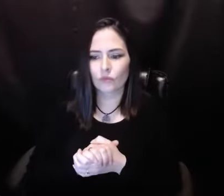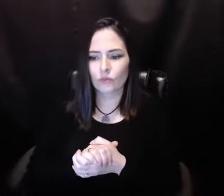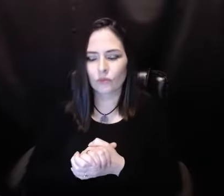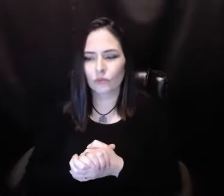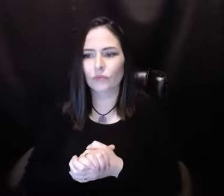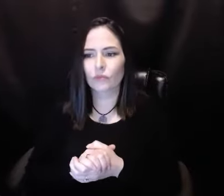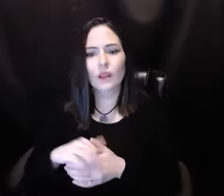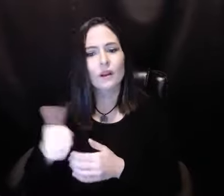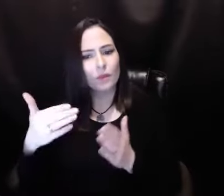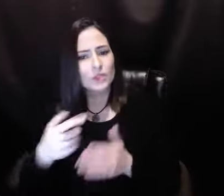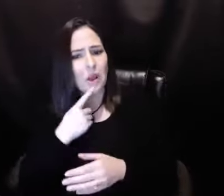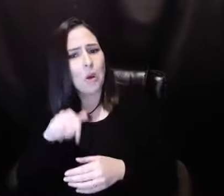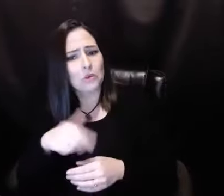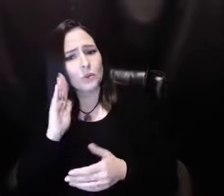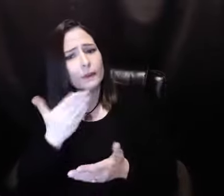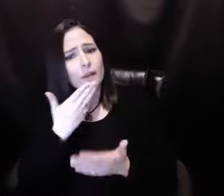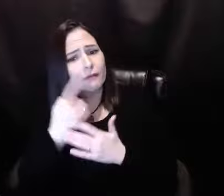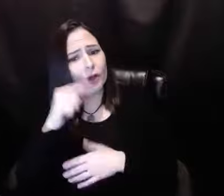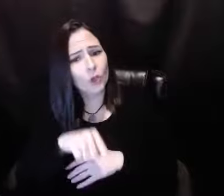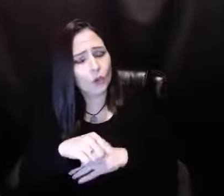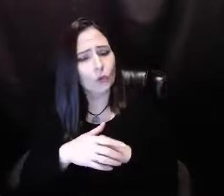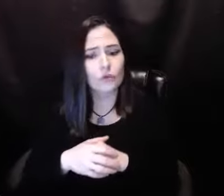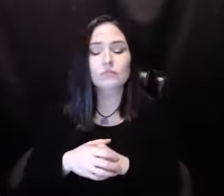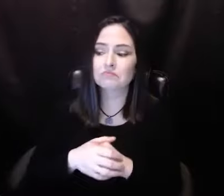Al-Anon, and he goes, "Great, yeah, good for you.